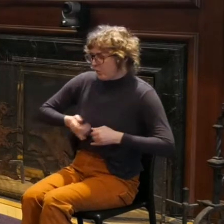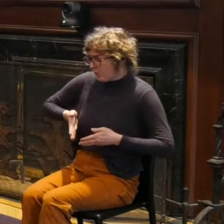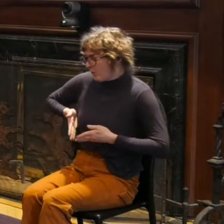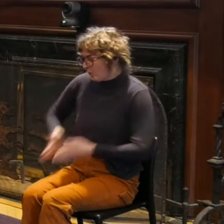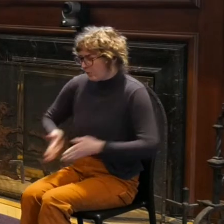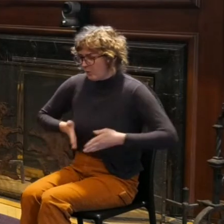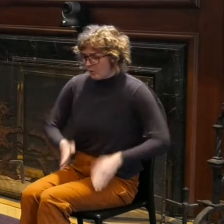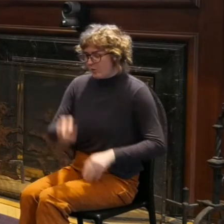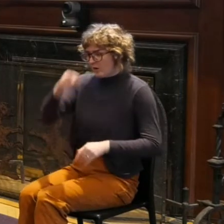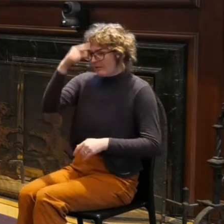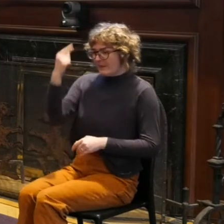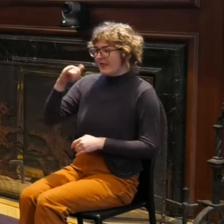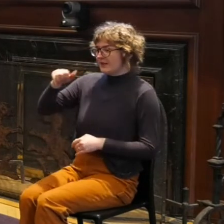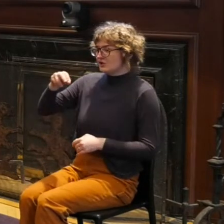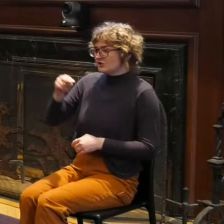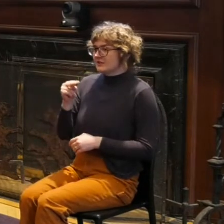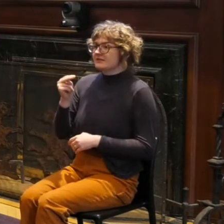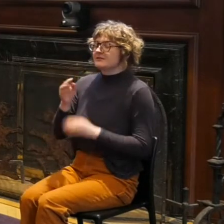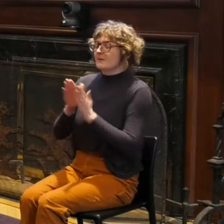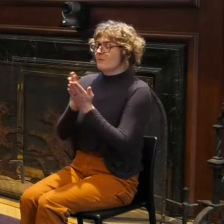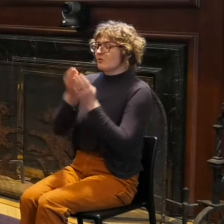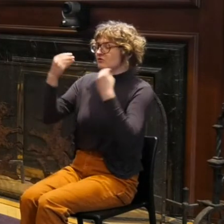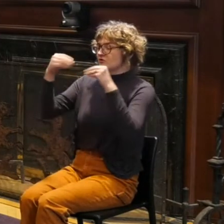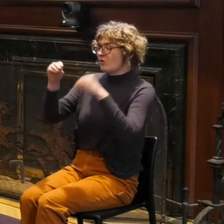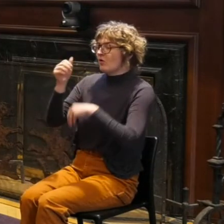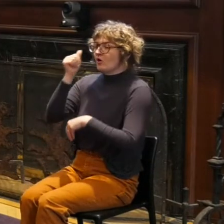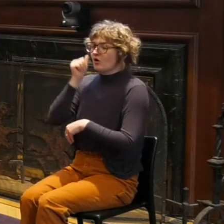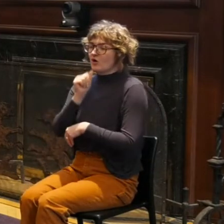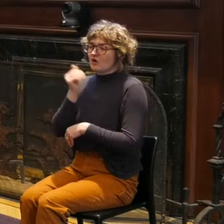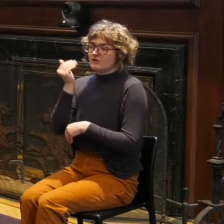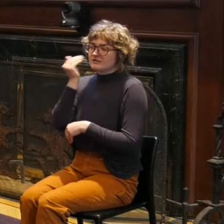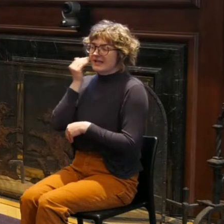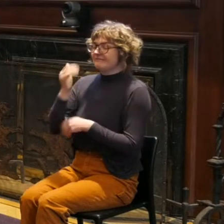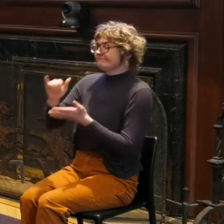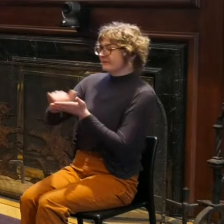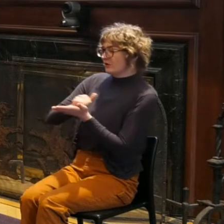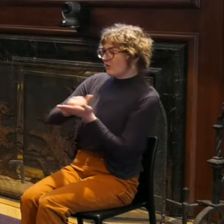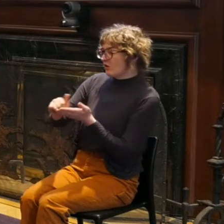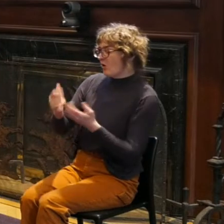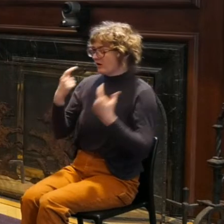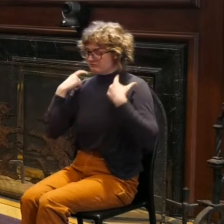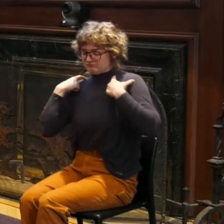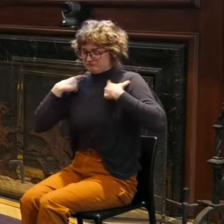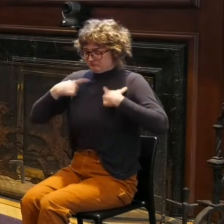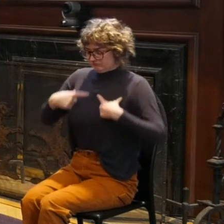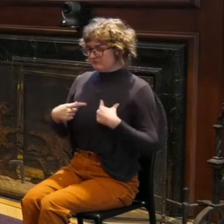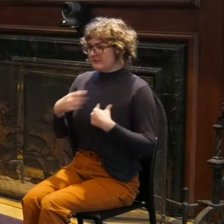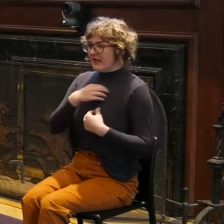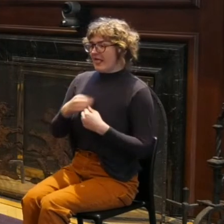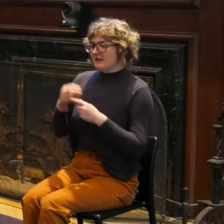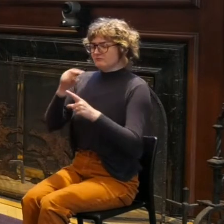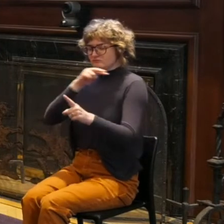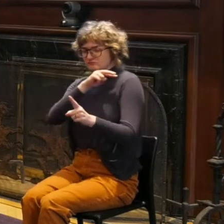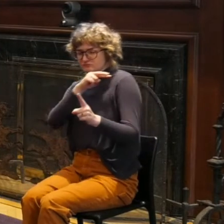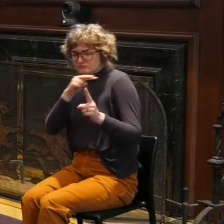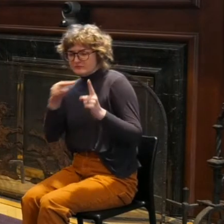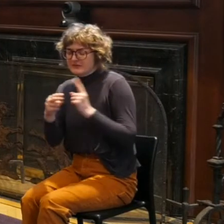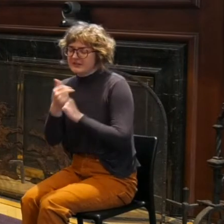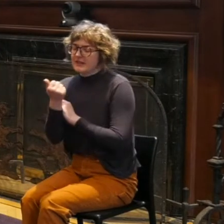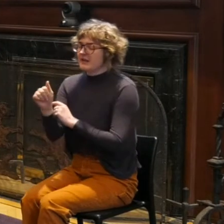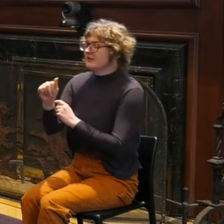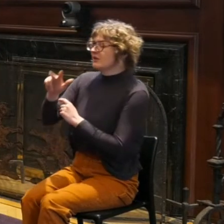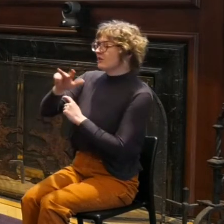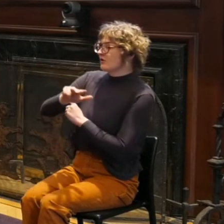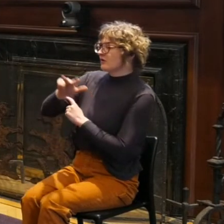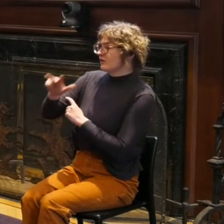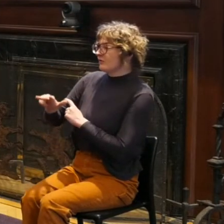bookstore girls I knew in Brooklyn. She wears a man's tank top and does her work through the lens of a 1943 Kodak